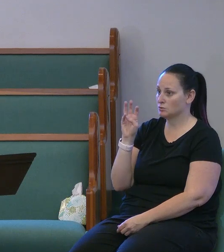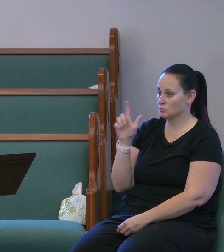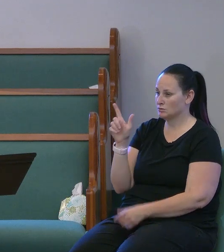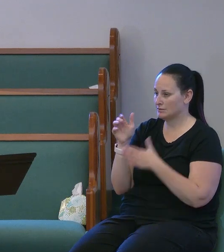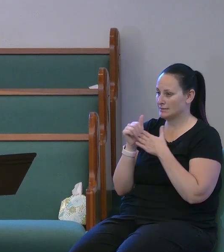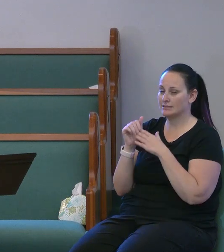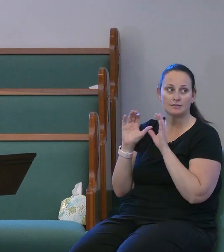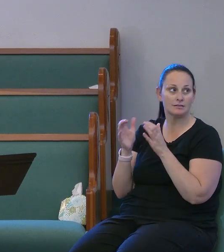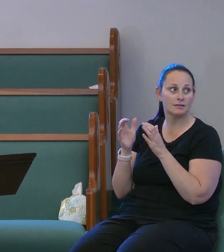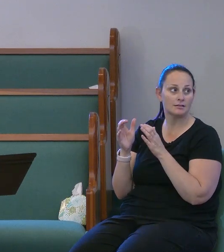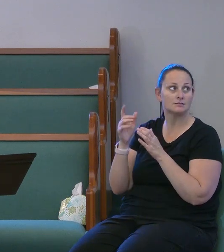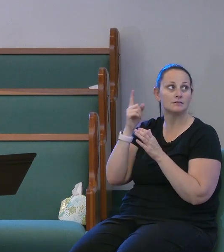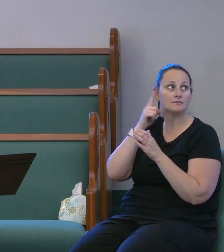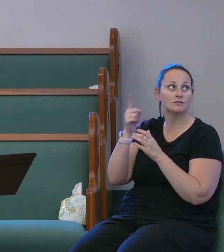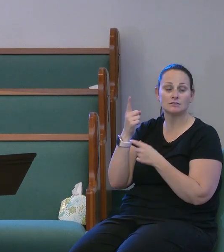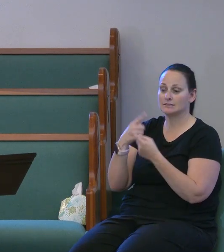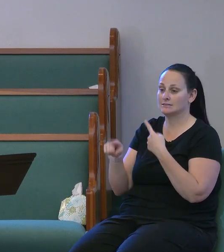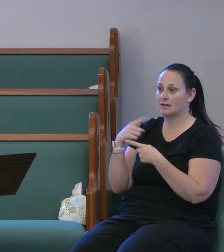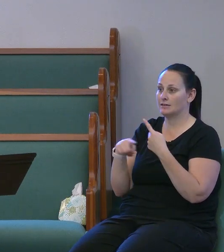that to do signing